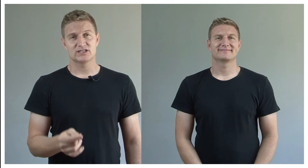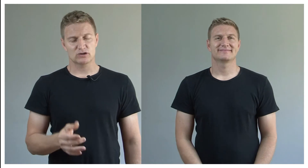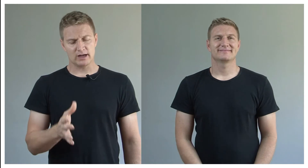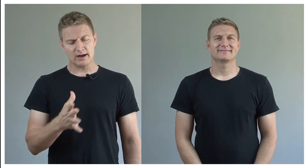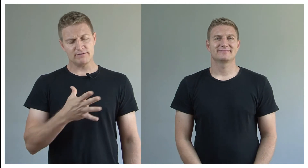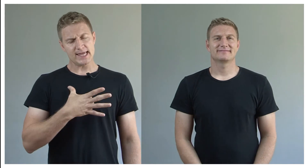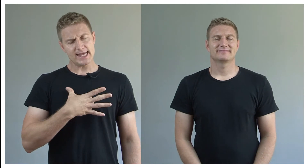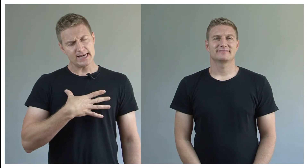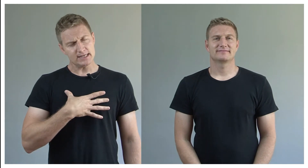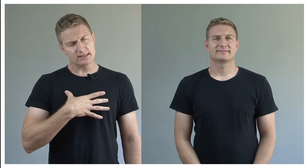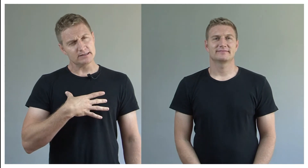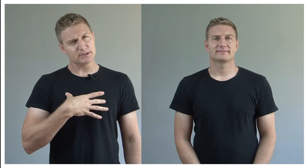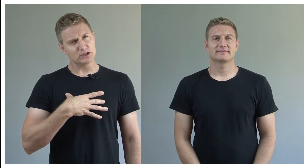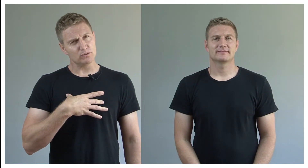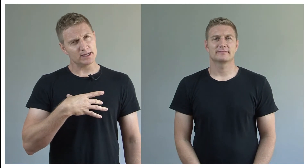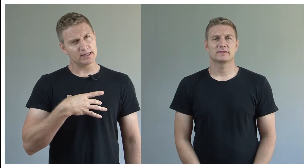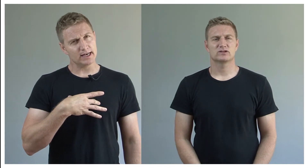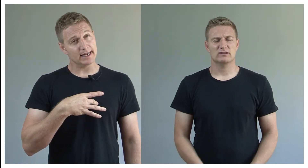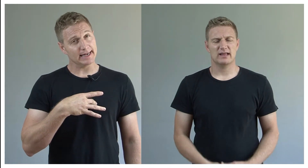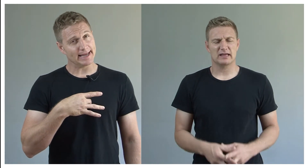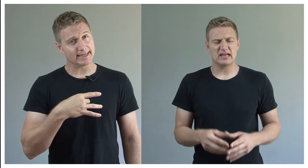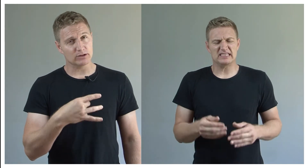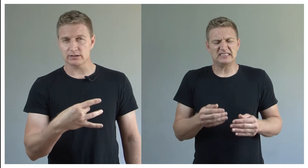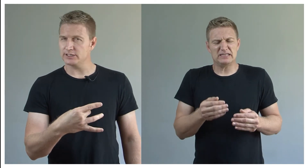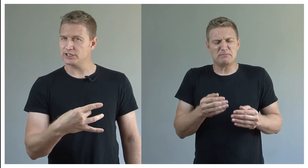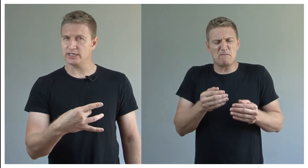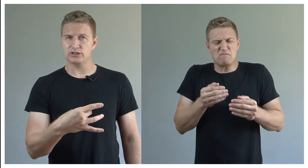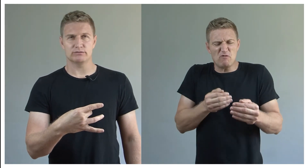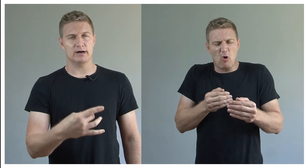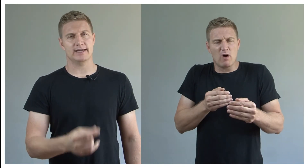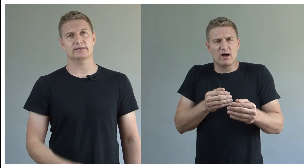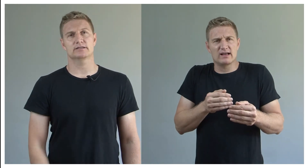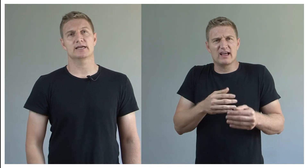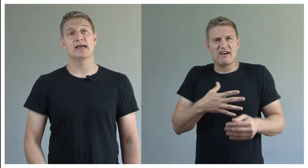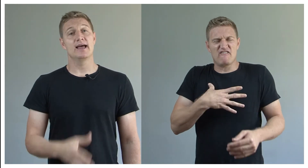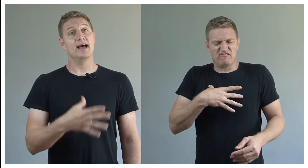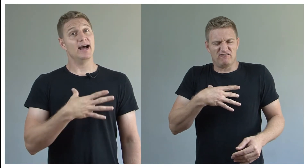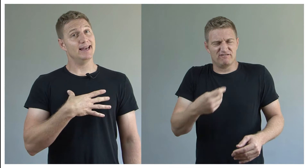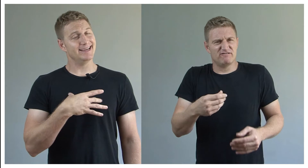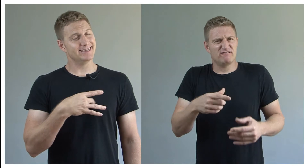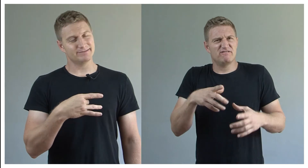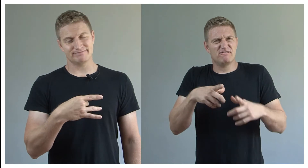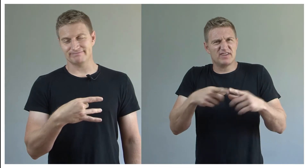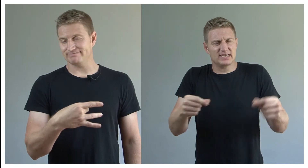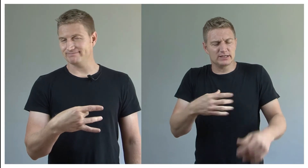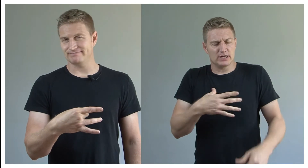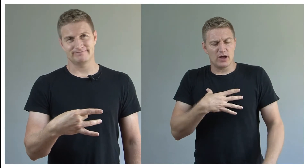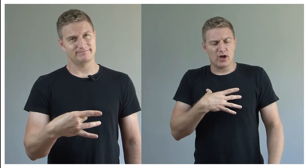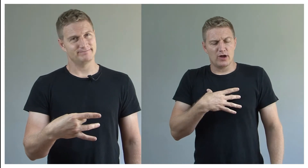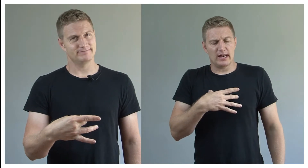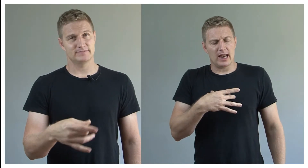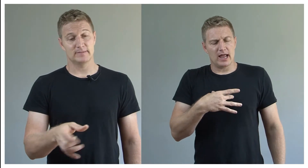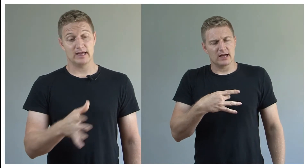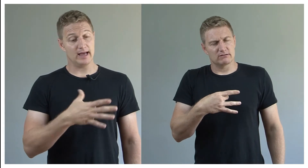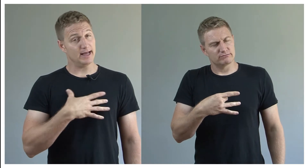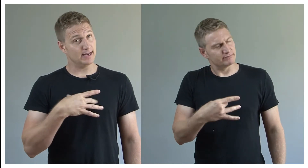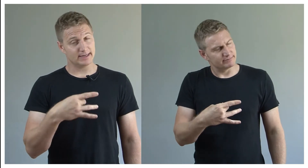So kind of in between the like, you're going to change your mind. You're going to say, I like, I like.